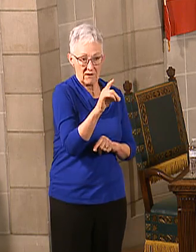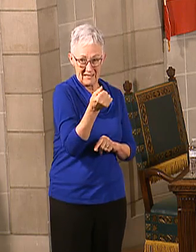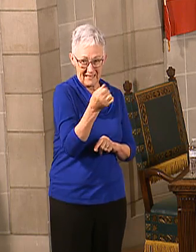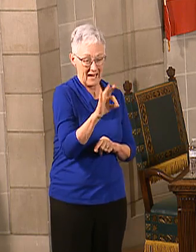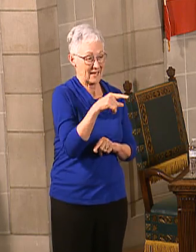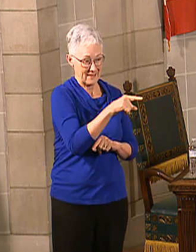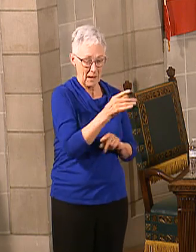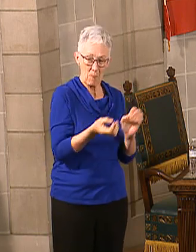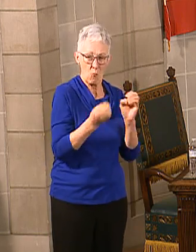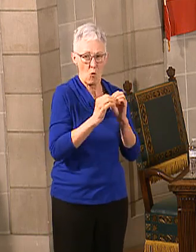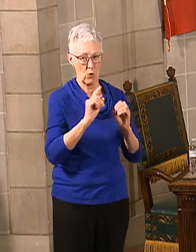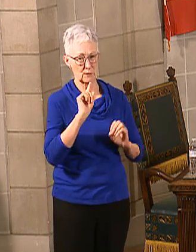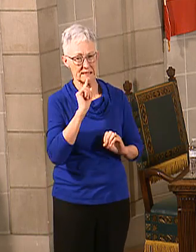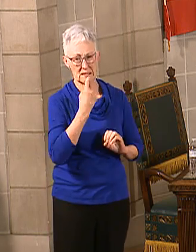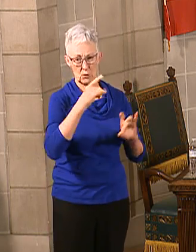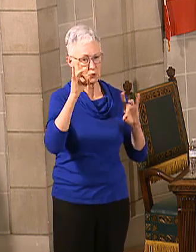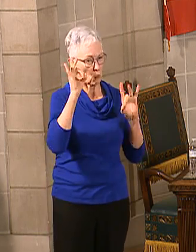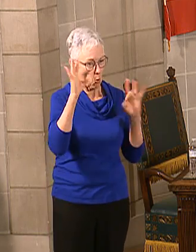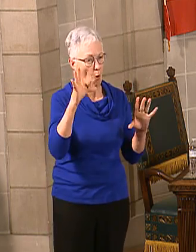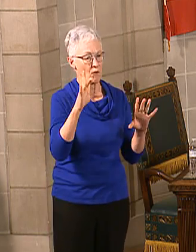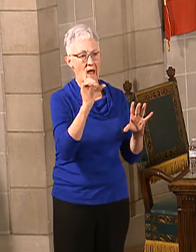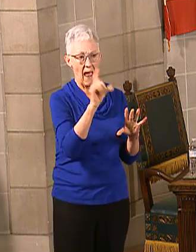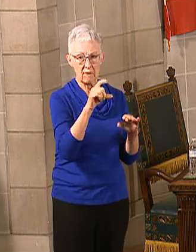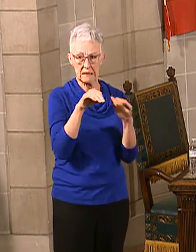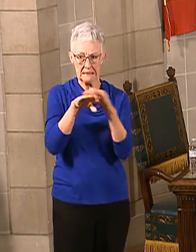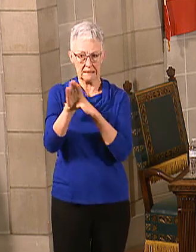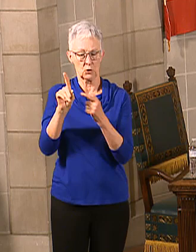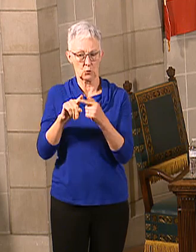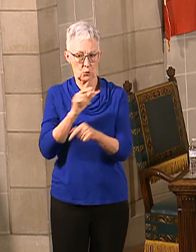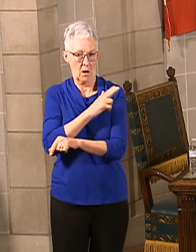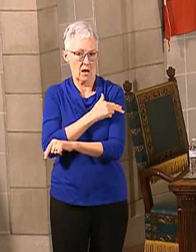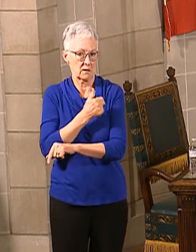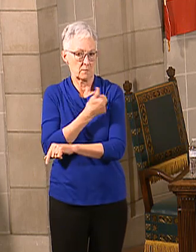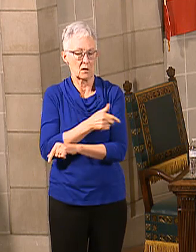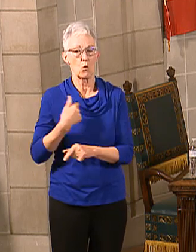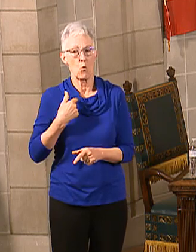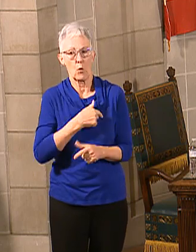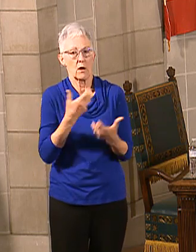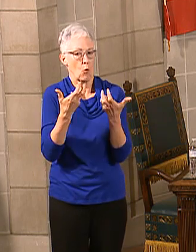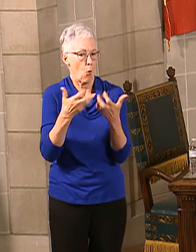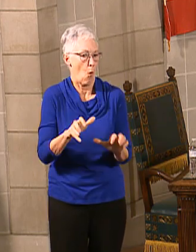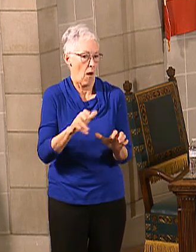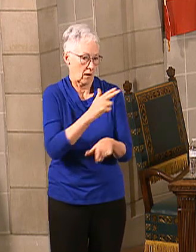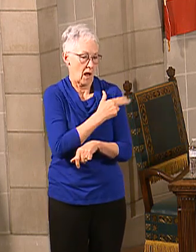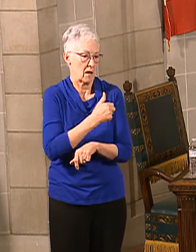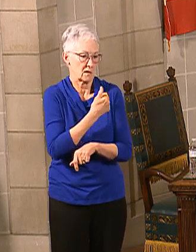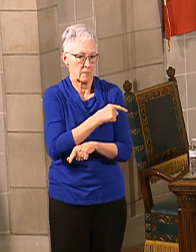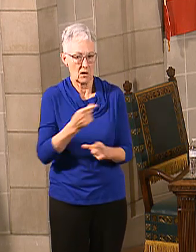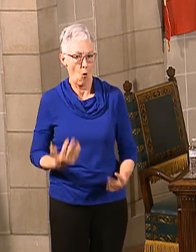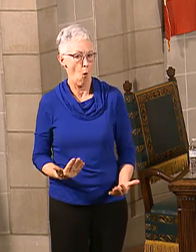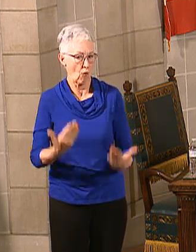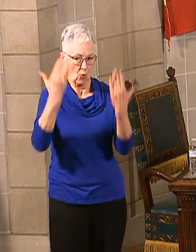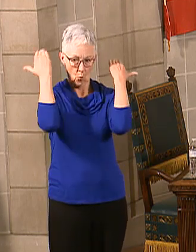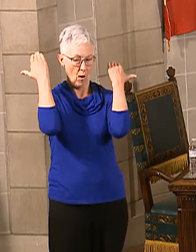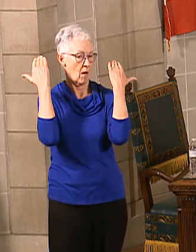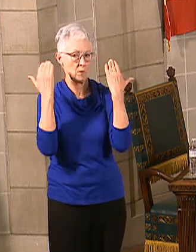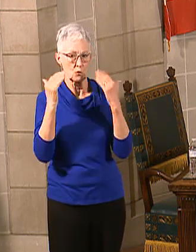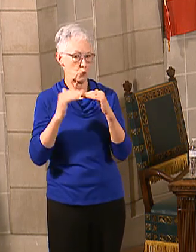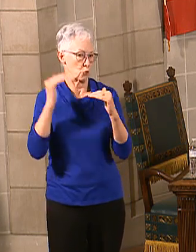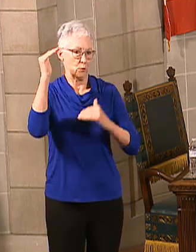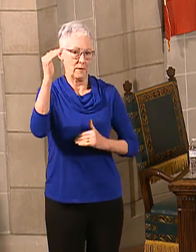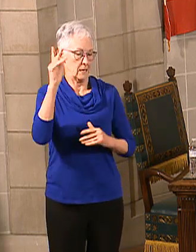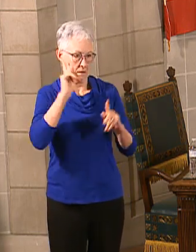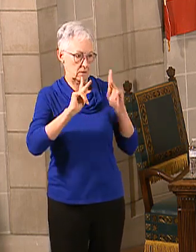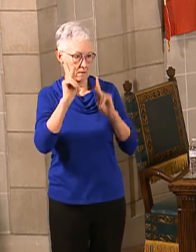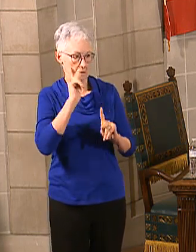that we're taking all the steps proper to be able to make sure we can take care of people that come to the hospital system. So, again, 6 feet distancing between you